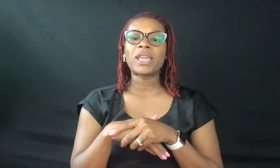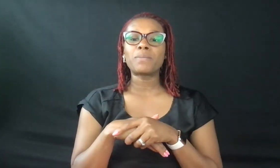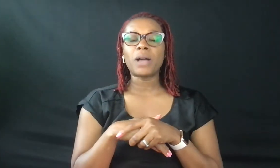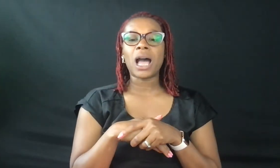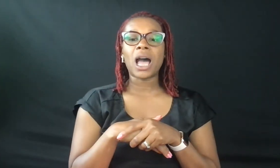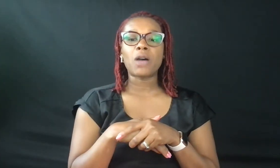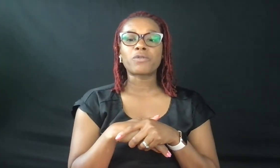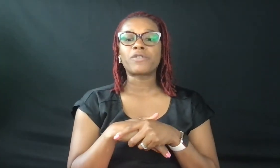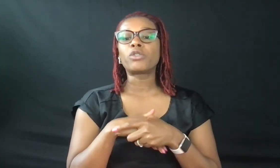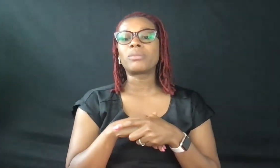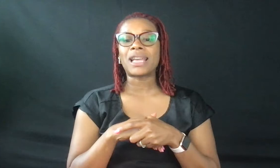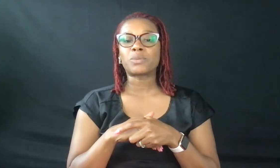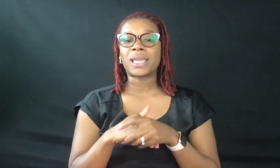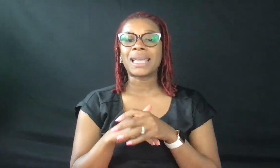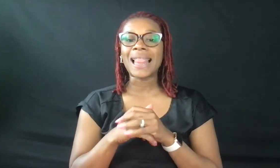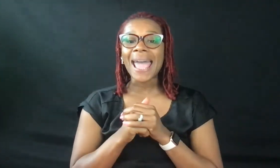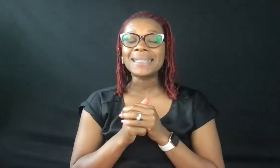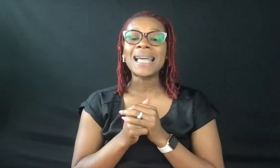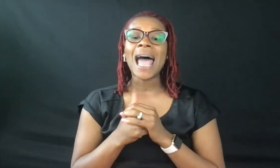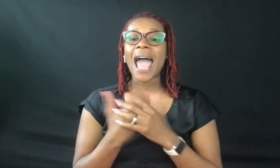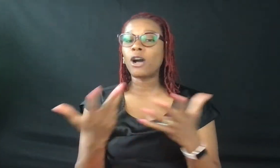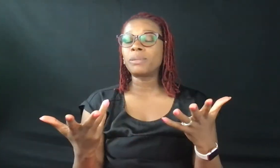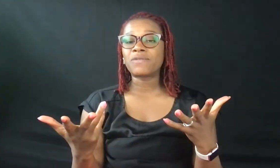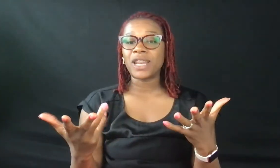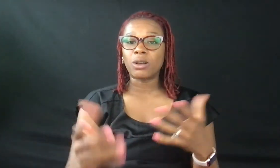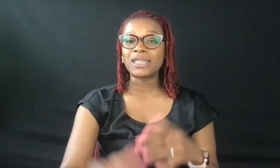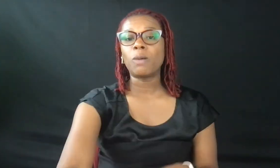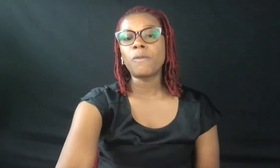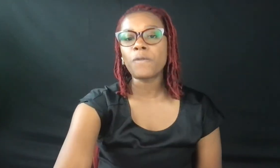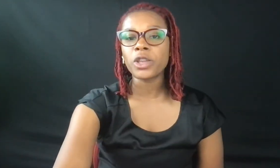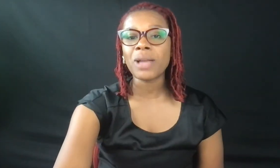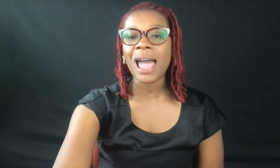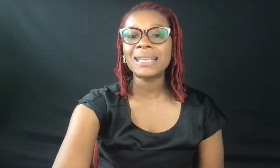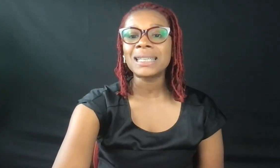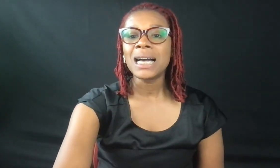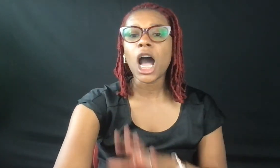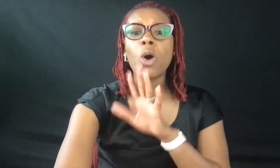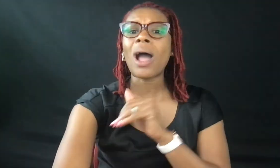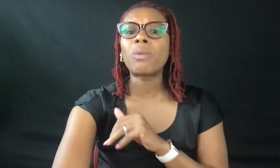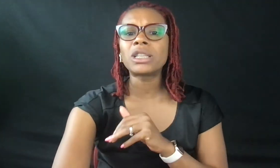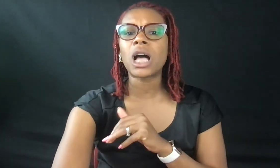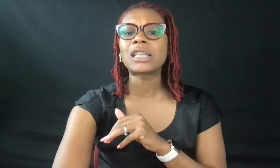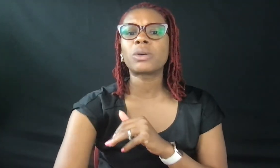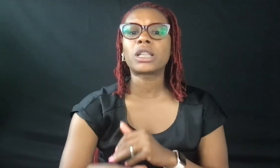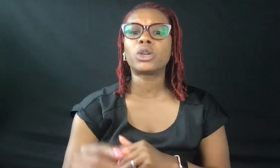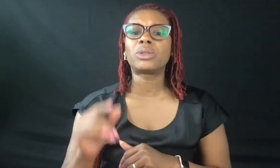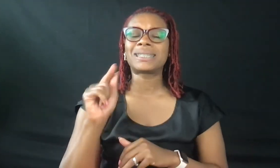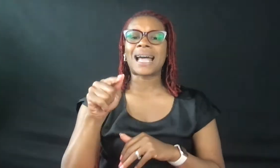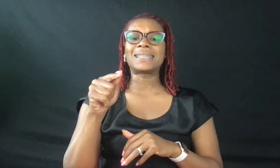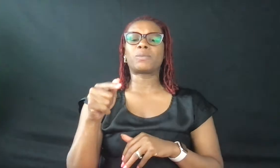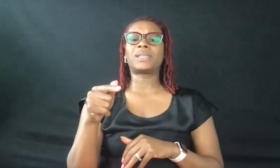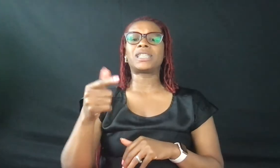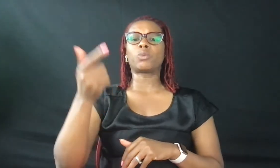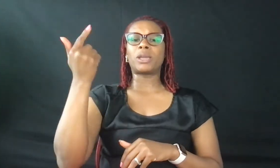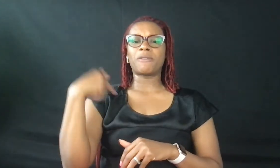can review them next week in class. I hope this video is helpful for you guys. Oh, I wanted to also include the signs that we did the week before,